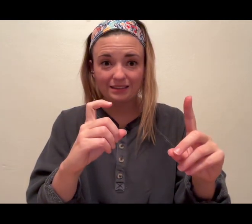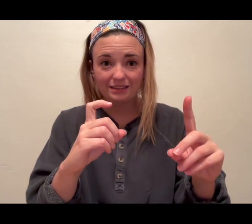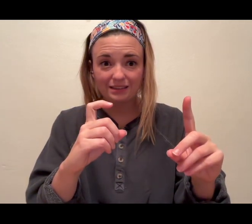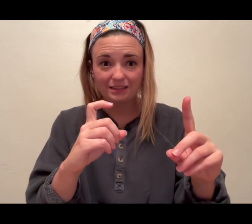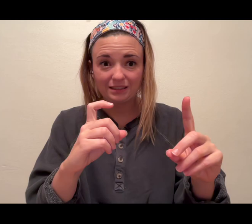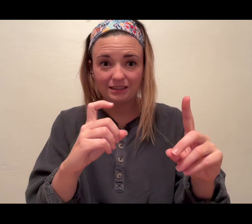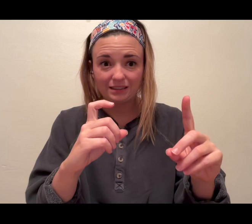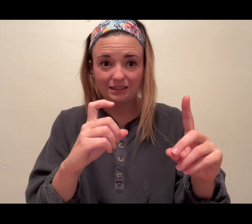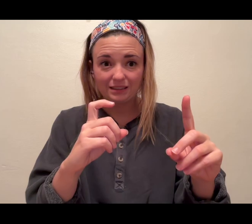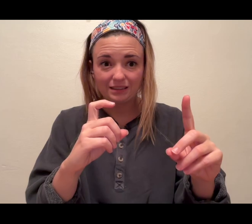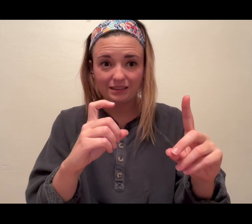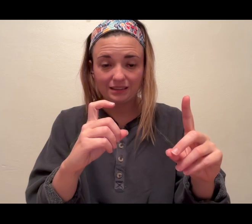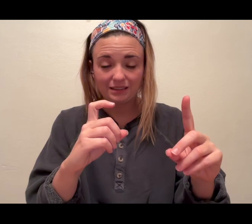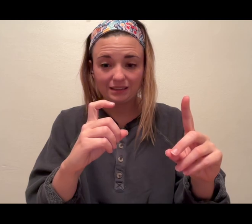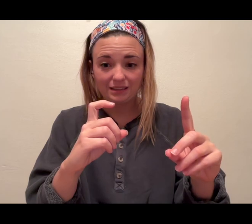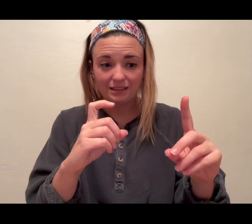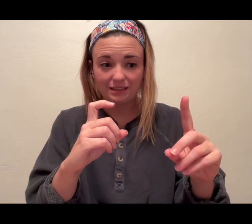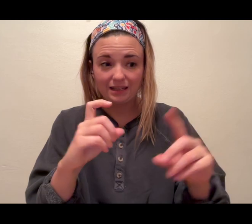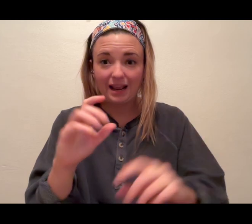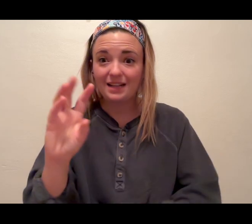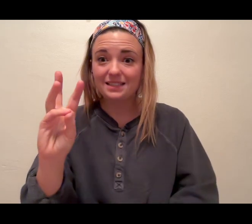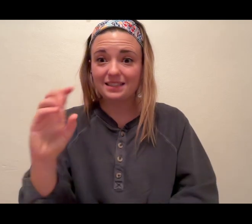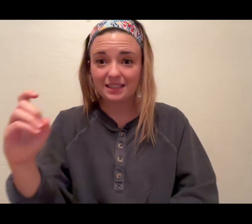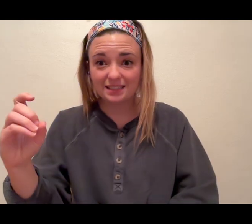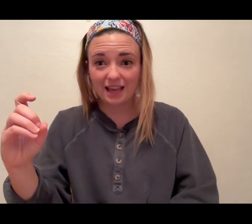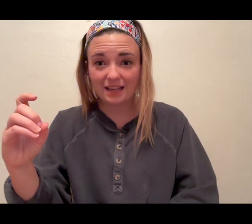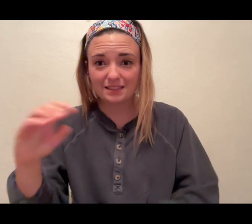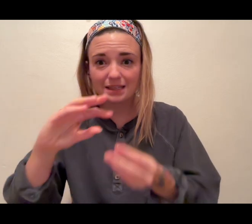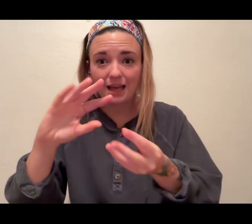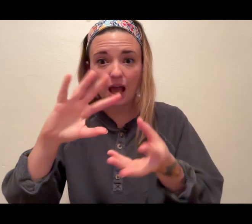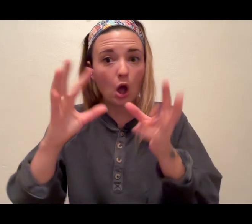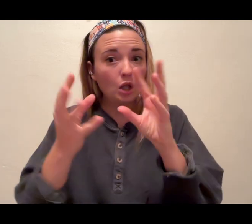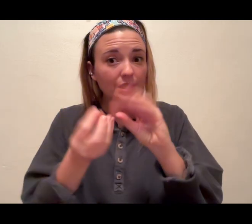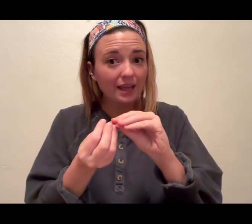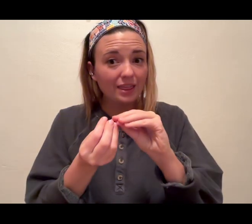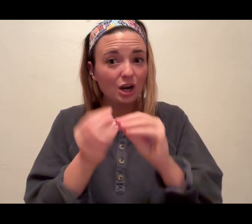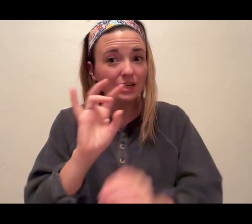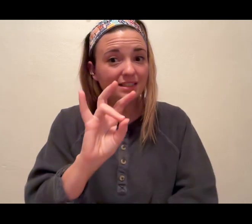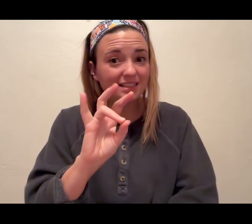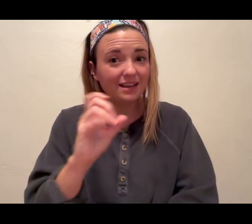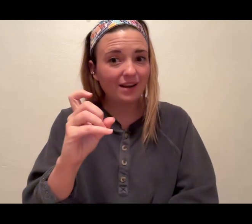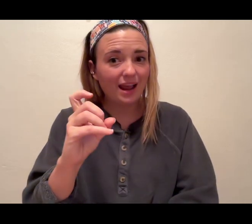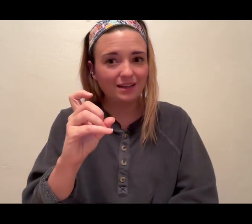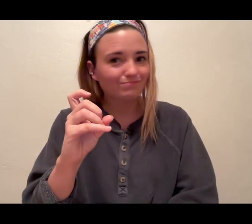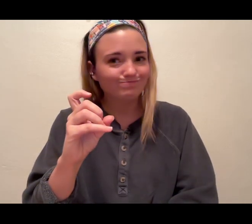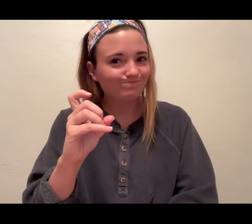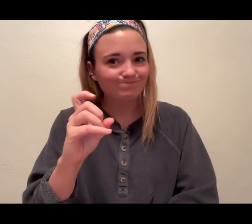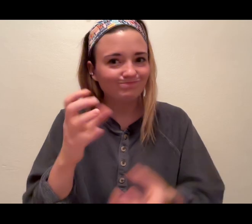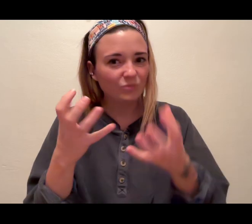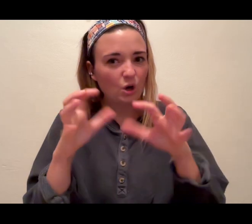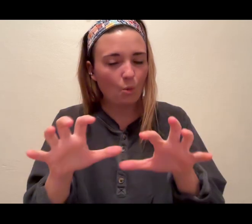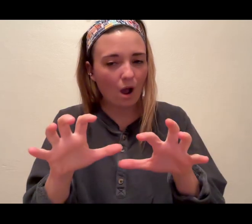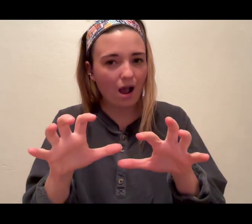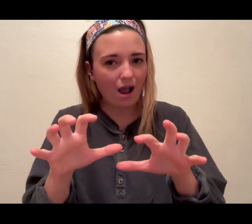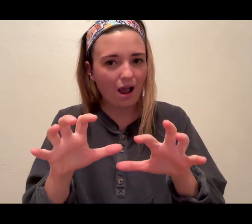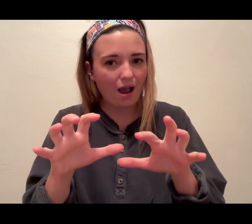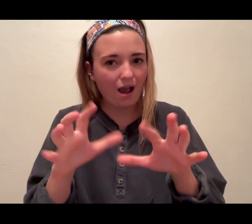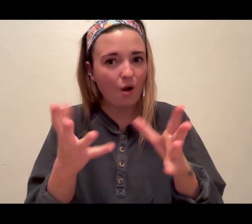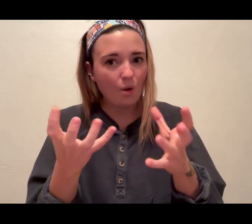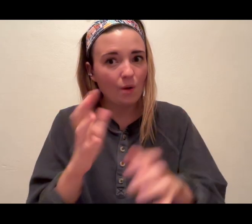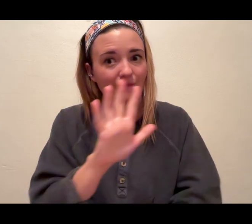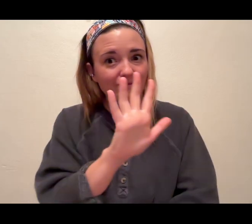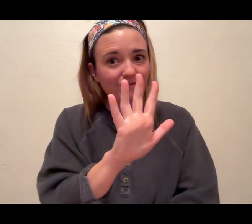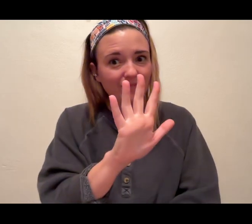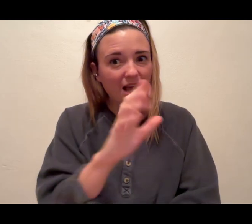together that's 7x. And that's not what we want in the middle. We want